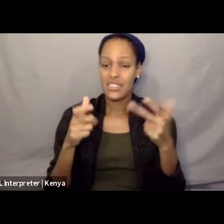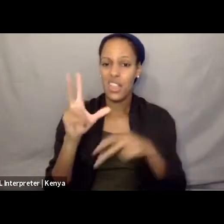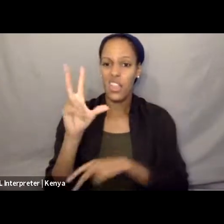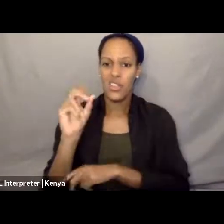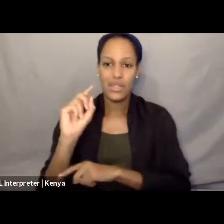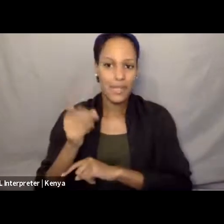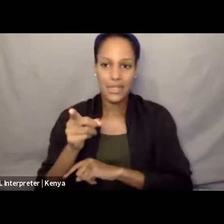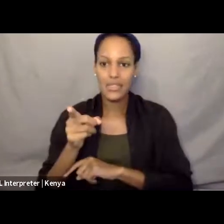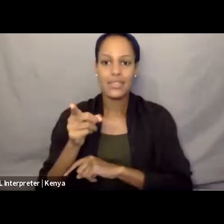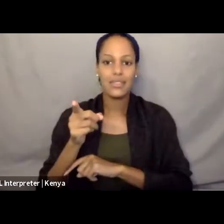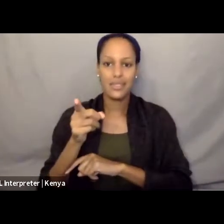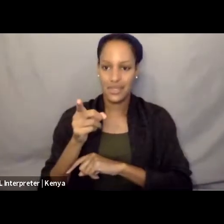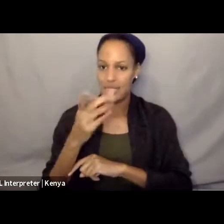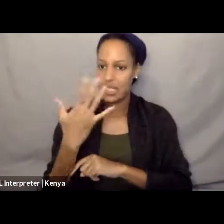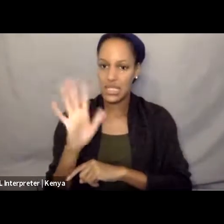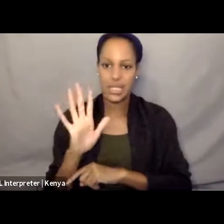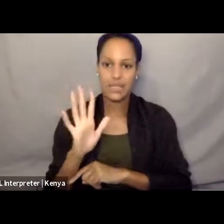minutes.